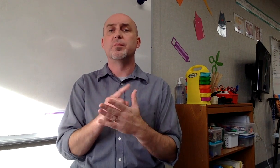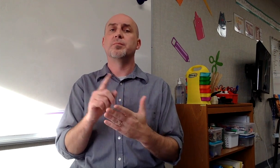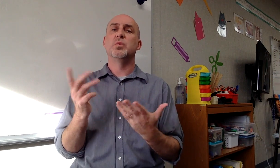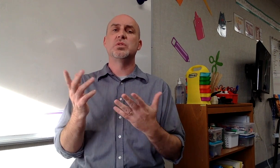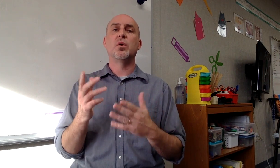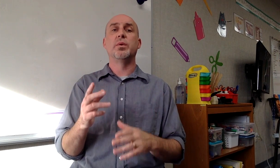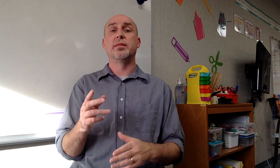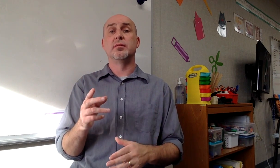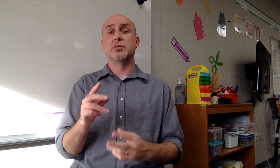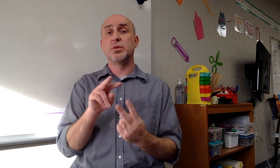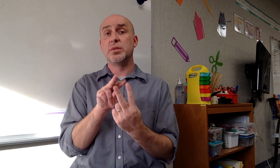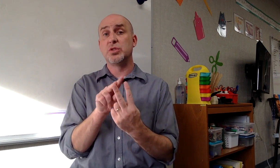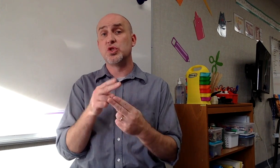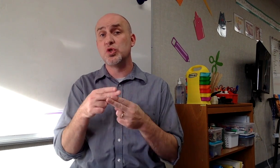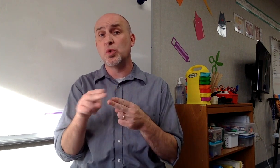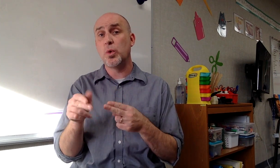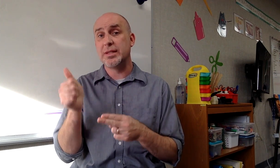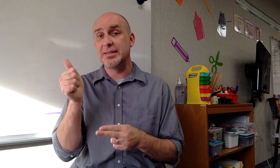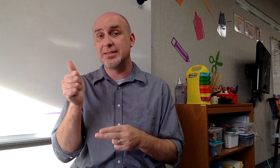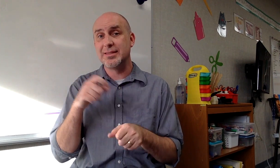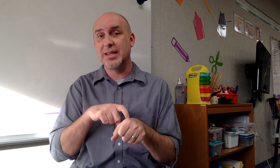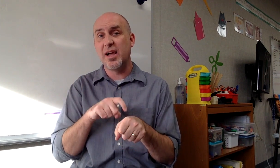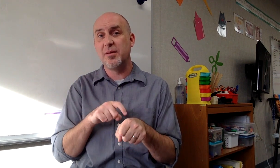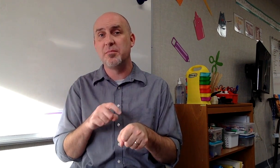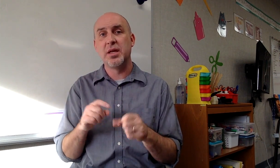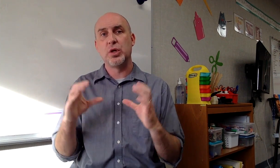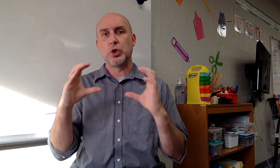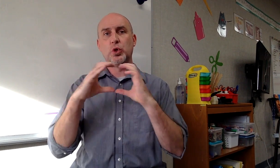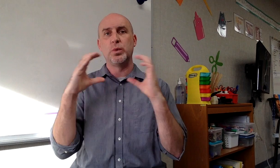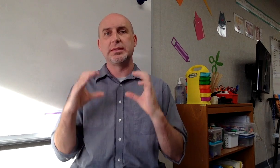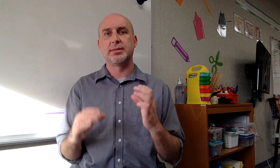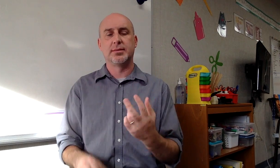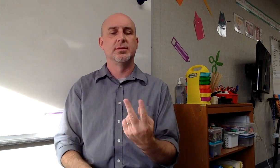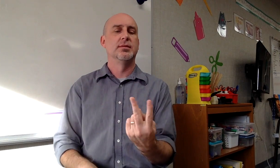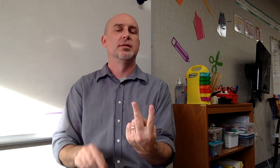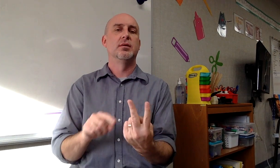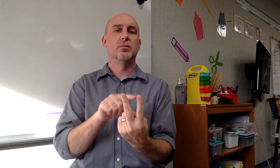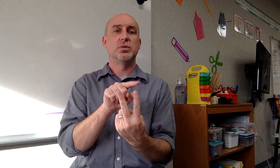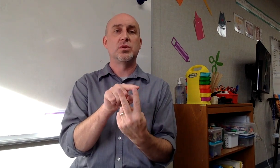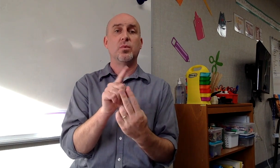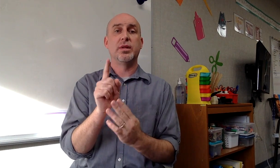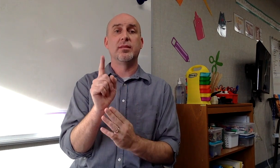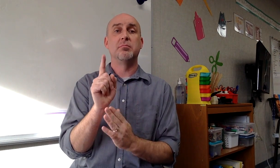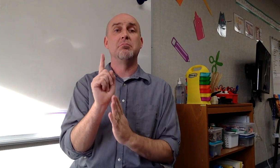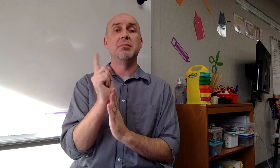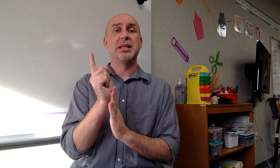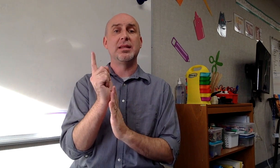we'll start with two of the shortest time units. We'll start with minute,